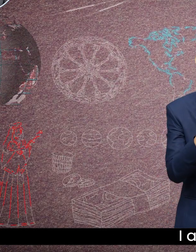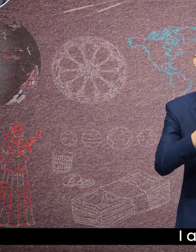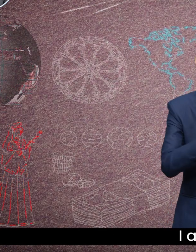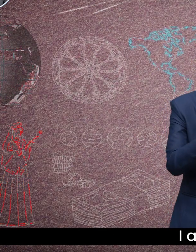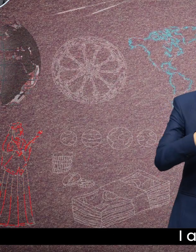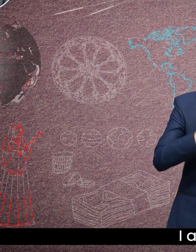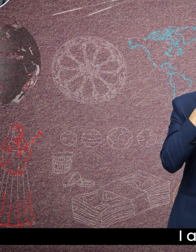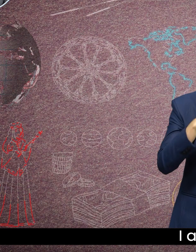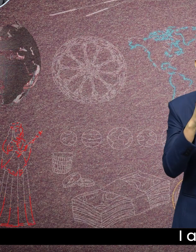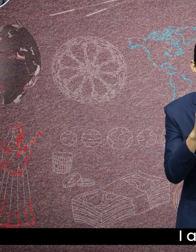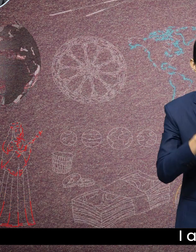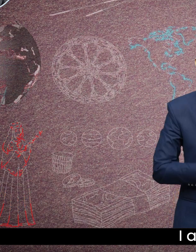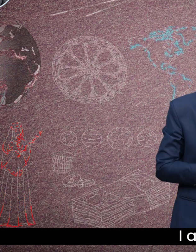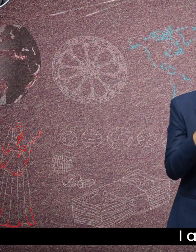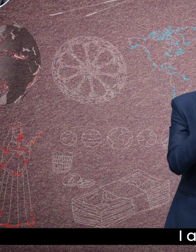am Shishmita.